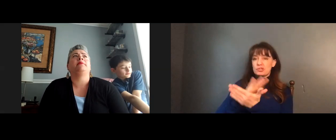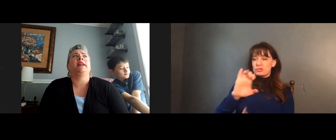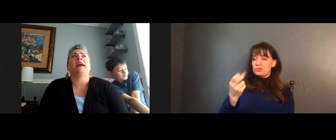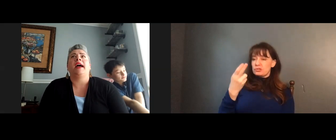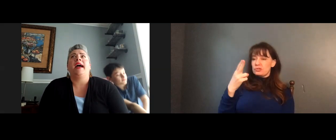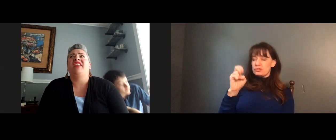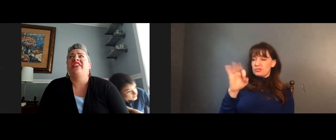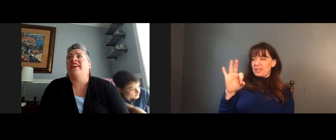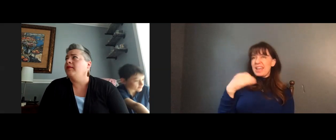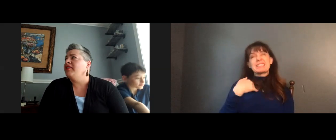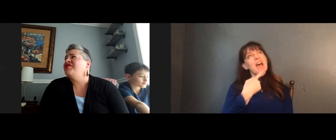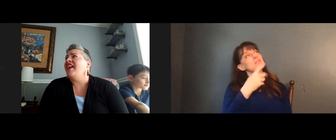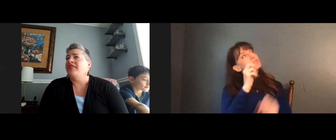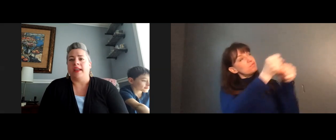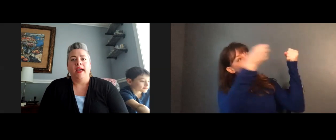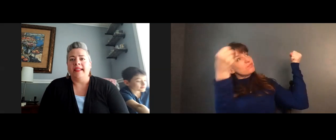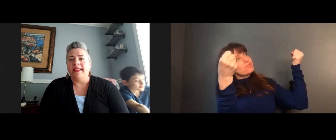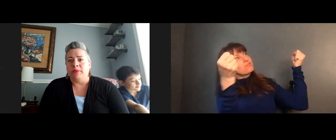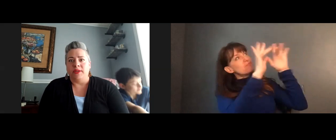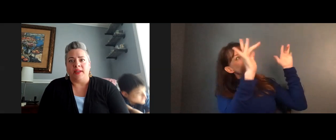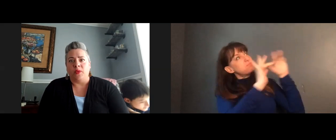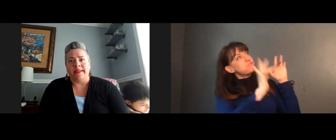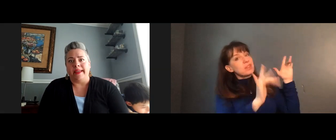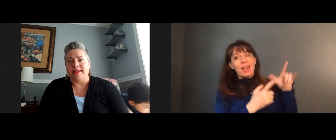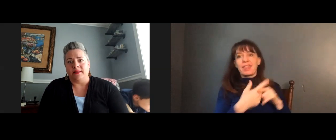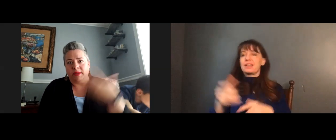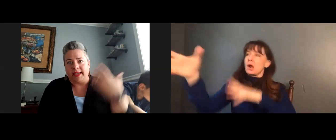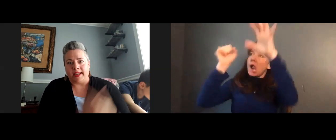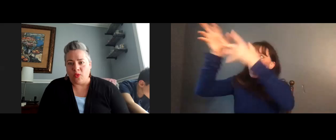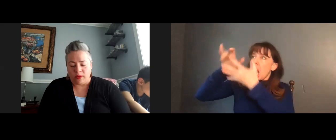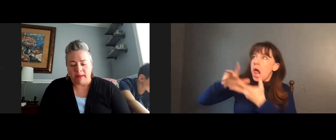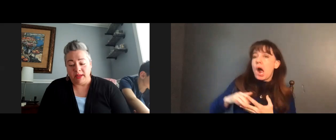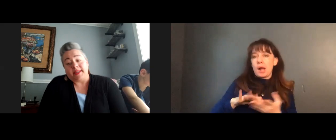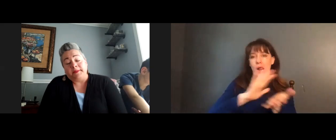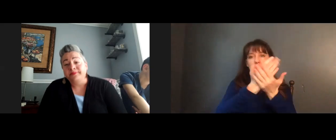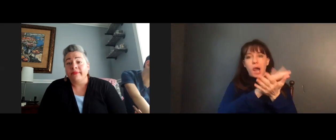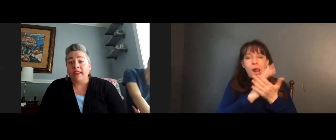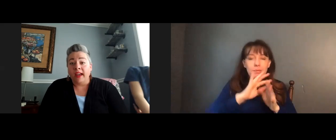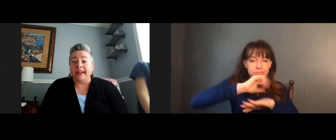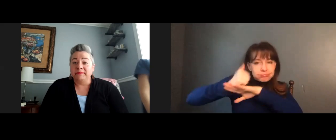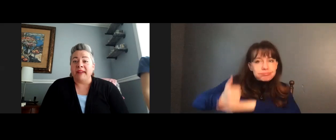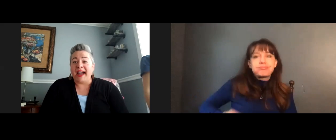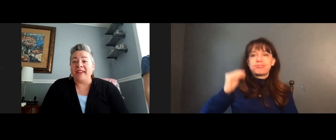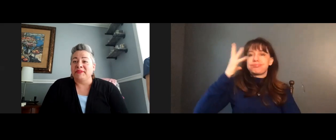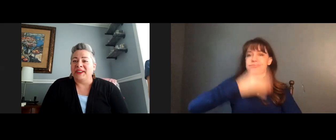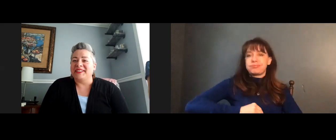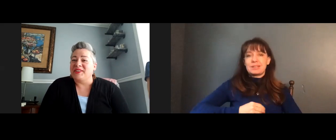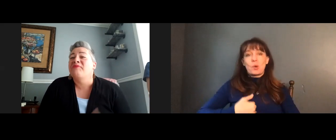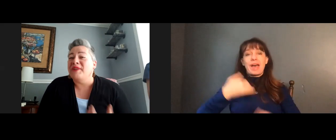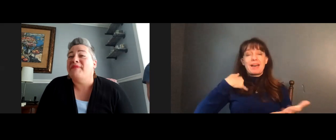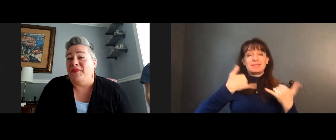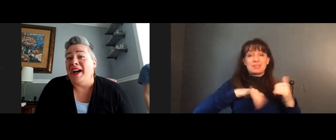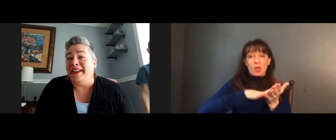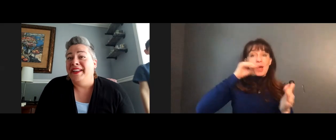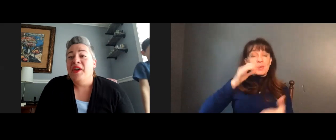cabinet and be like i have nothing there's nothing and then he pulls out 20 things and it's like a gourmet meal so i have some learning to do